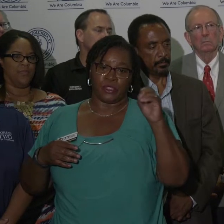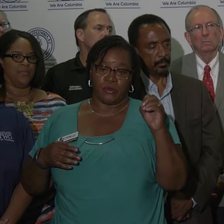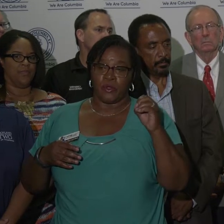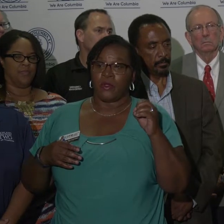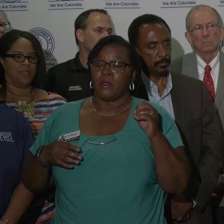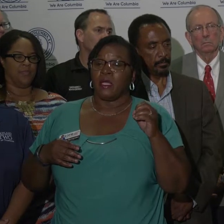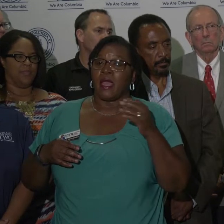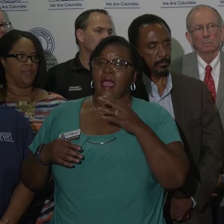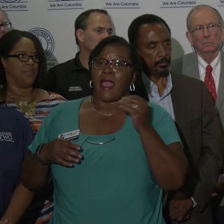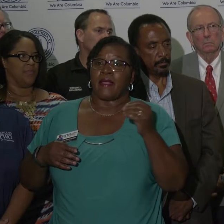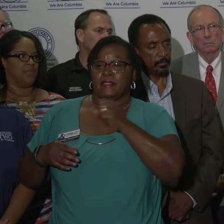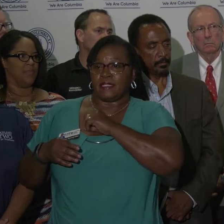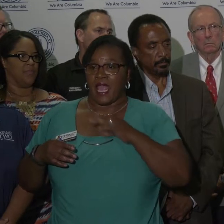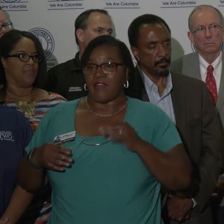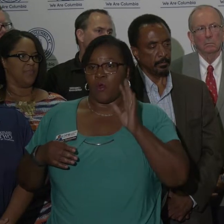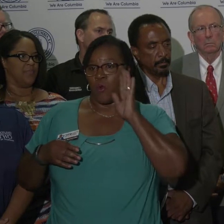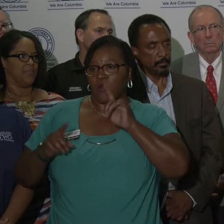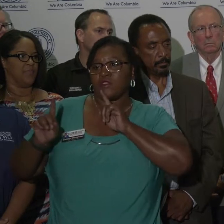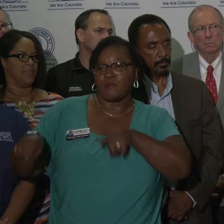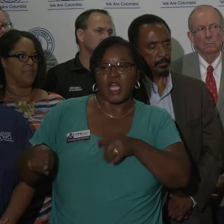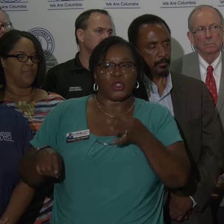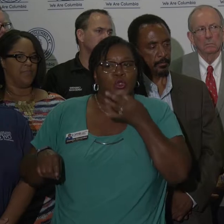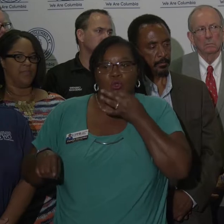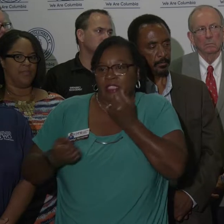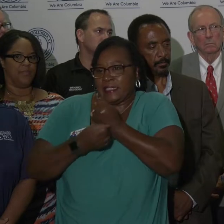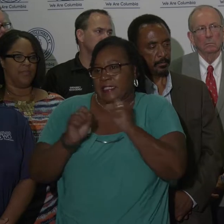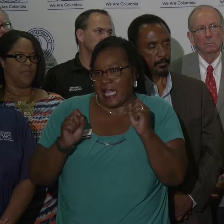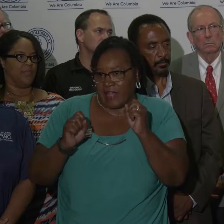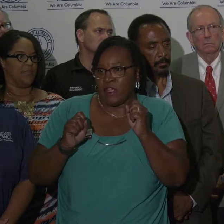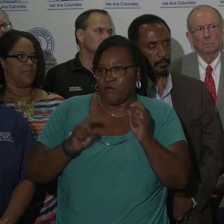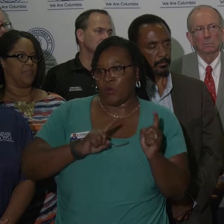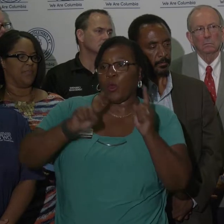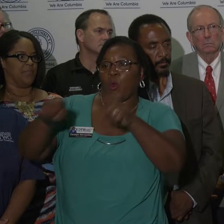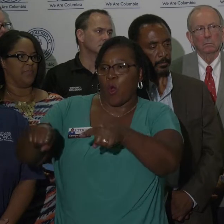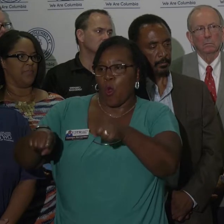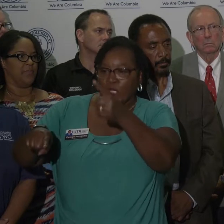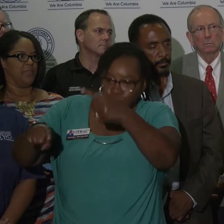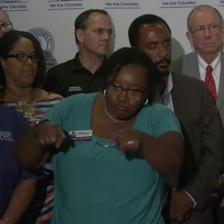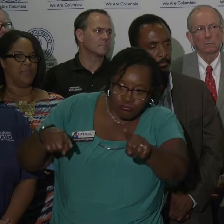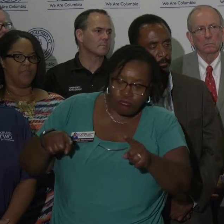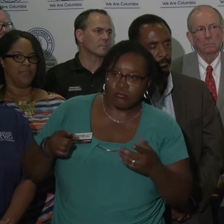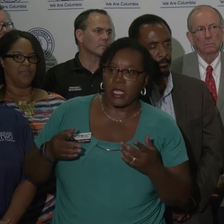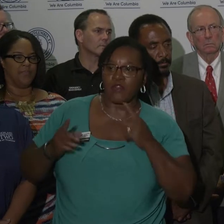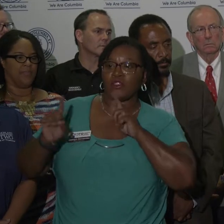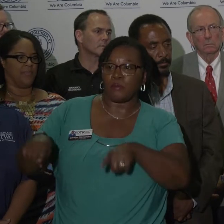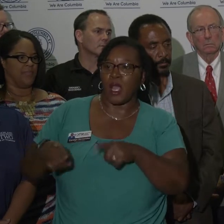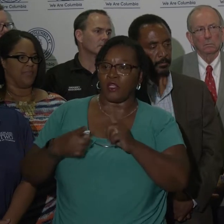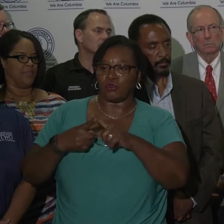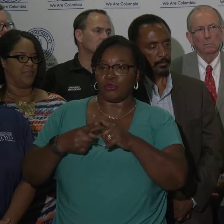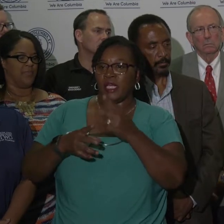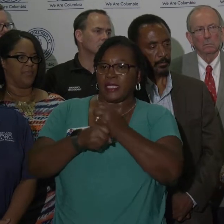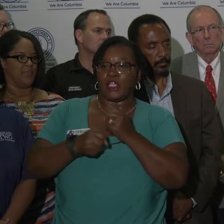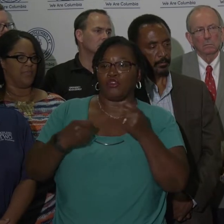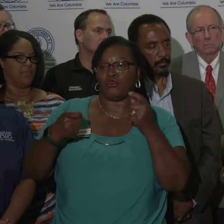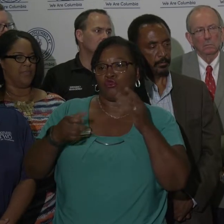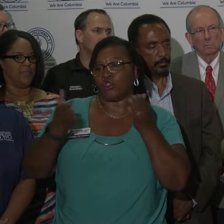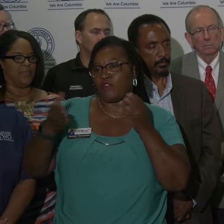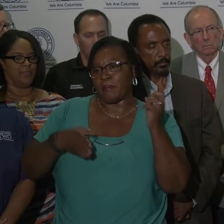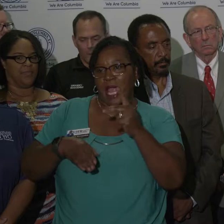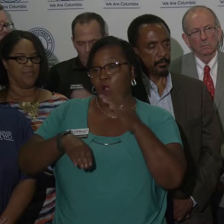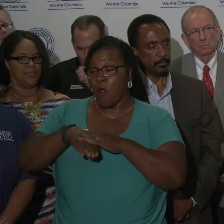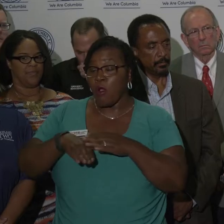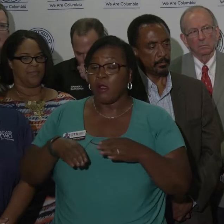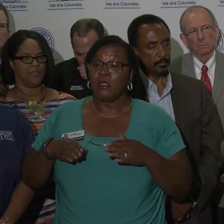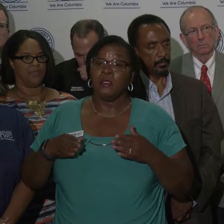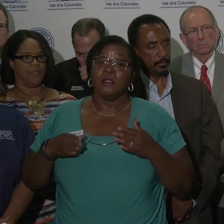803-545-3300, and our staff will respond as soon as it's safe for us to be out and to respond to restore service to you. You